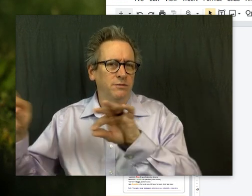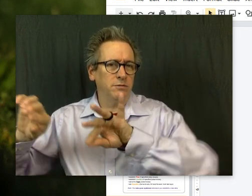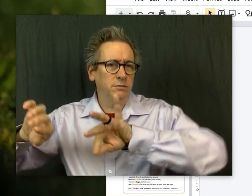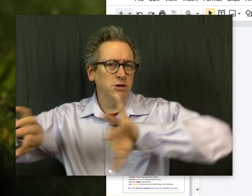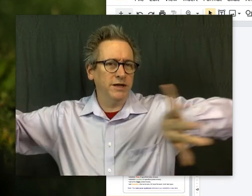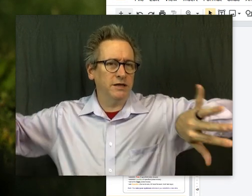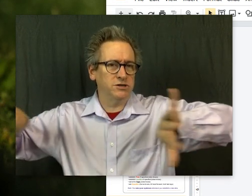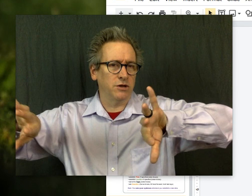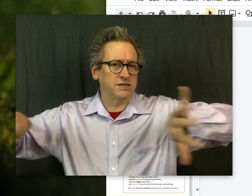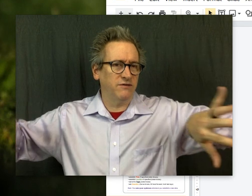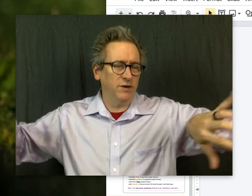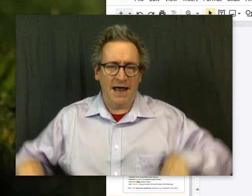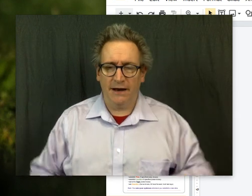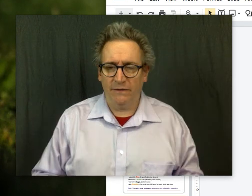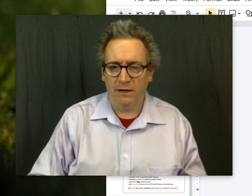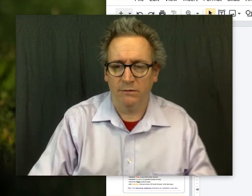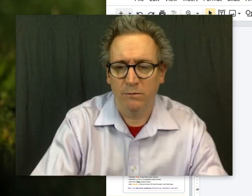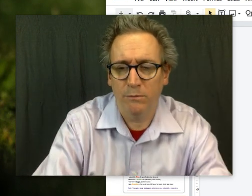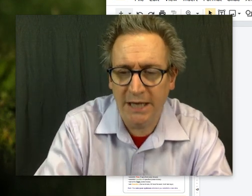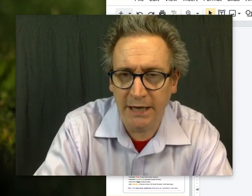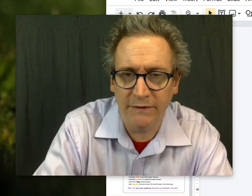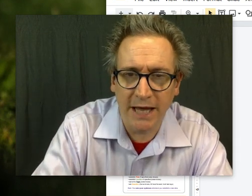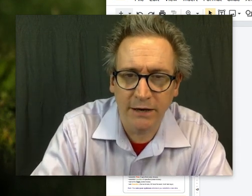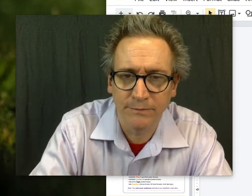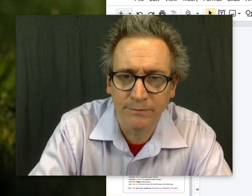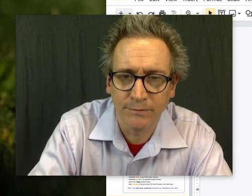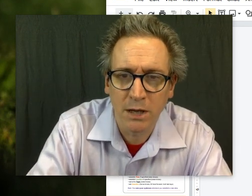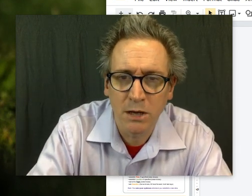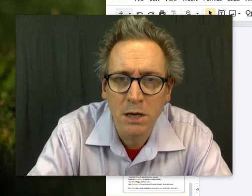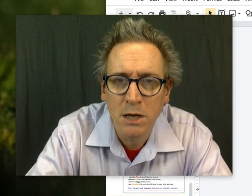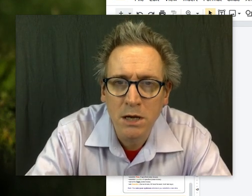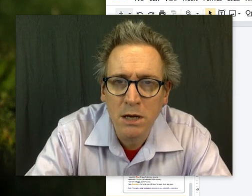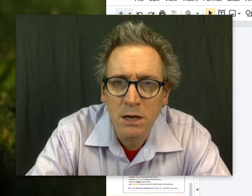verb, knowing that there's other stuff we can add on the beginning and the end.